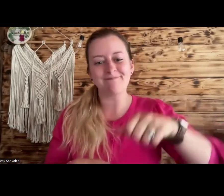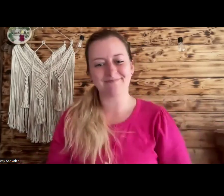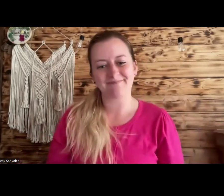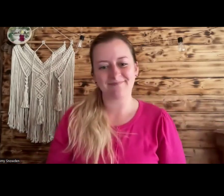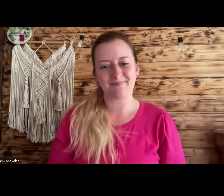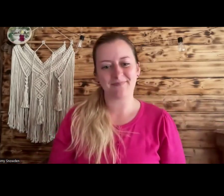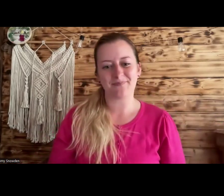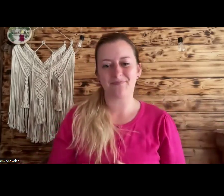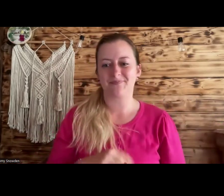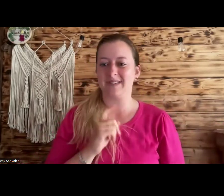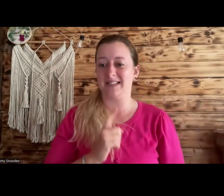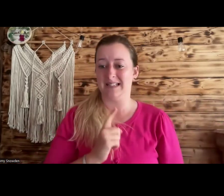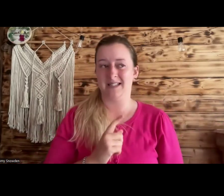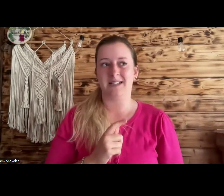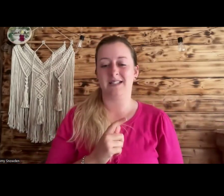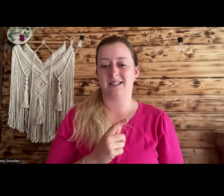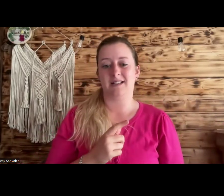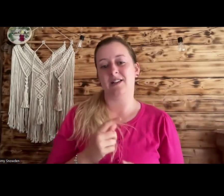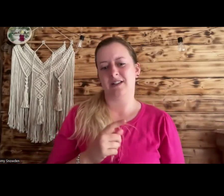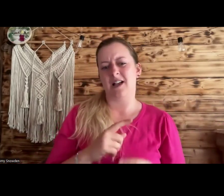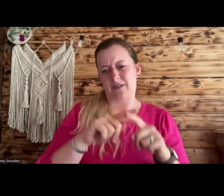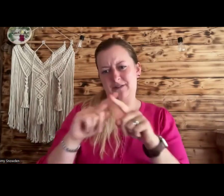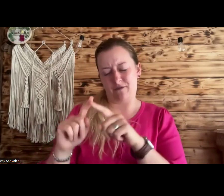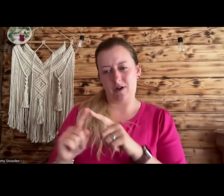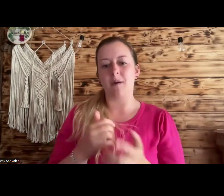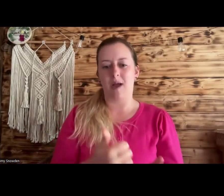me with focus and concentration, and I'm hoping it's worked tonight.